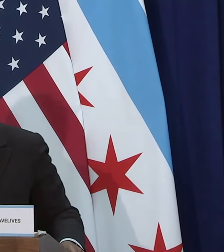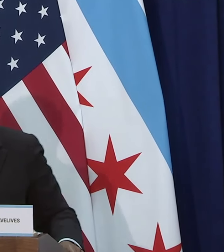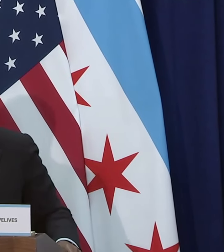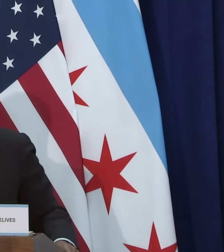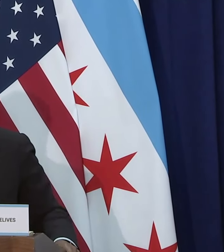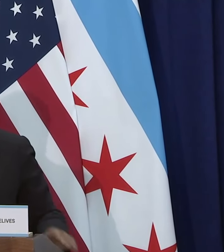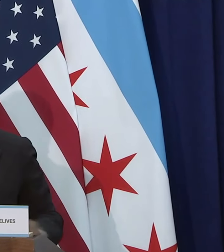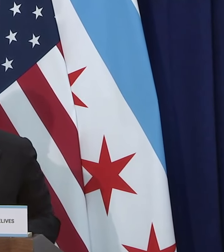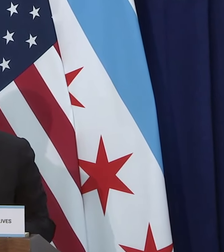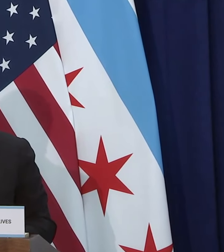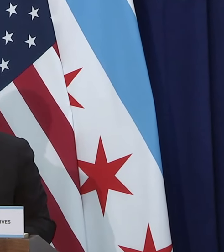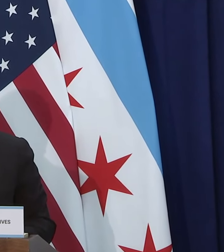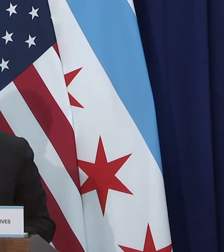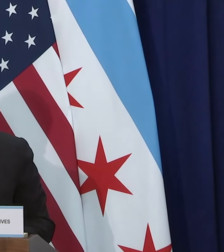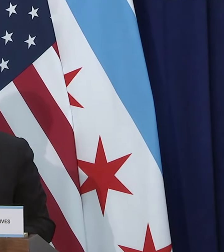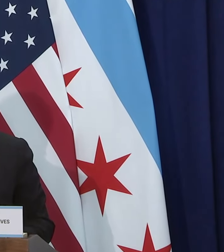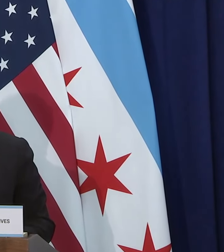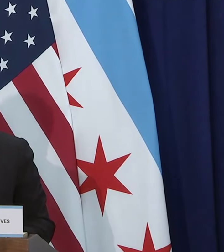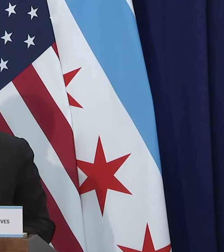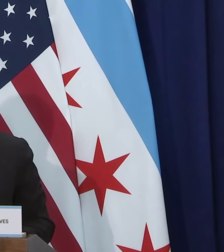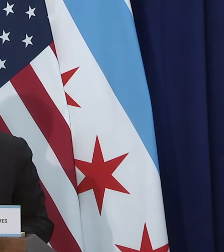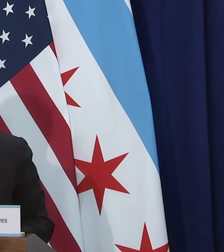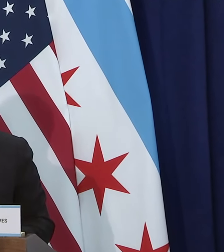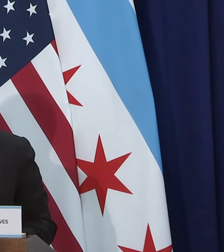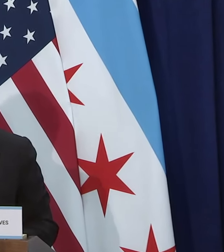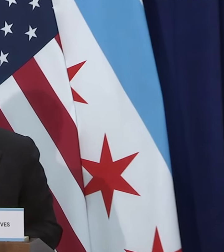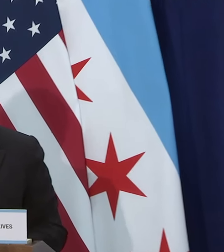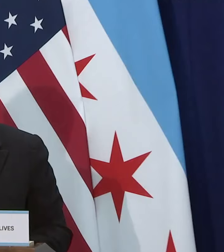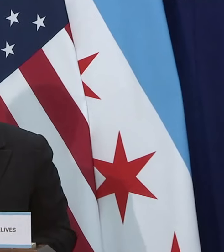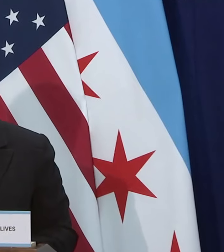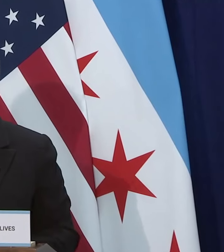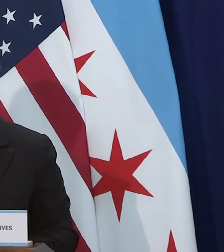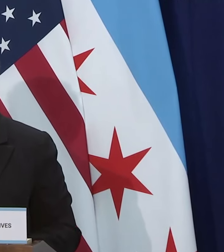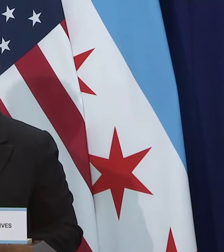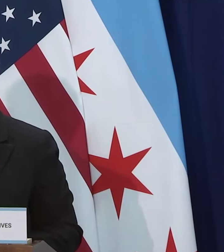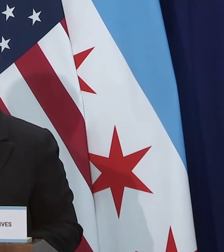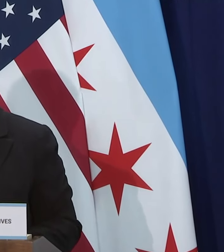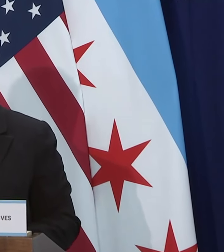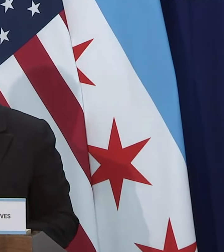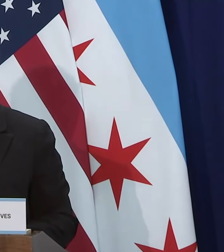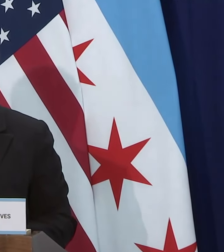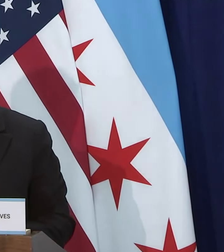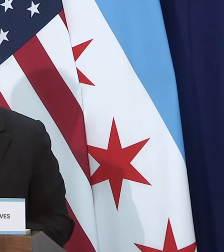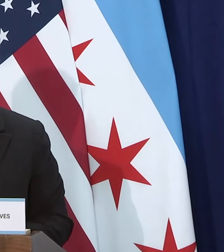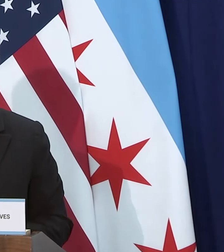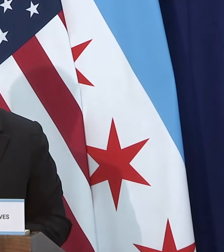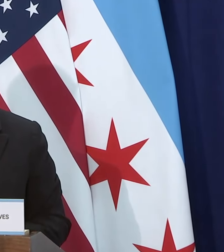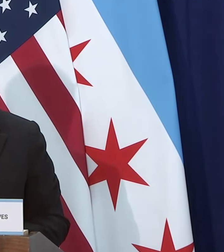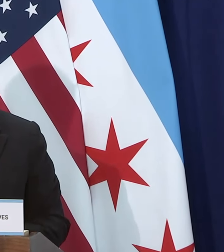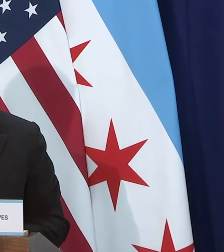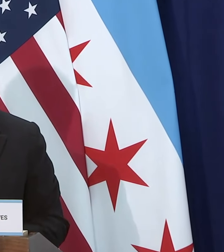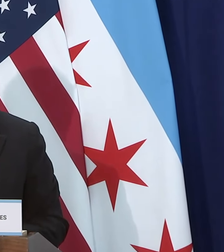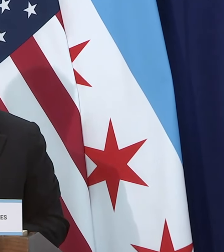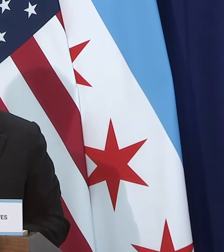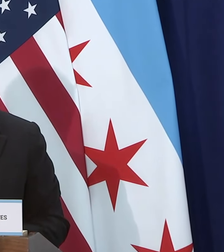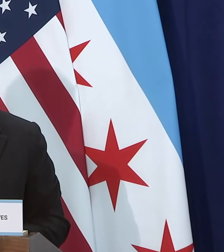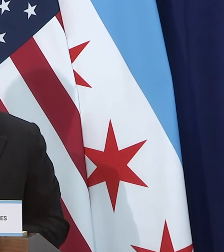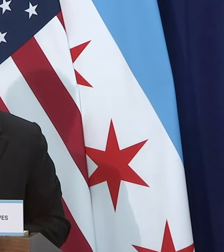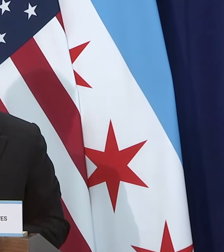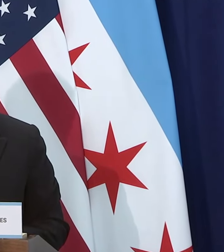Good afternoon, everyone. Before I begin, I want to thank Dr. Arity for her outstanding leadership throughout this